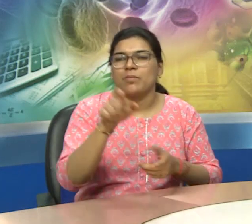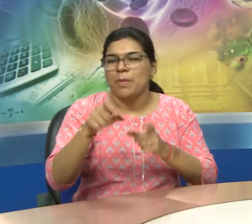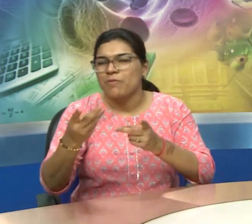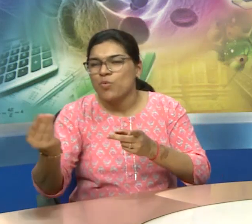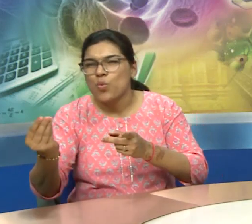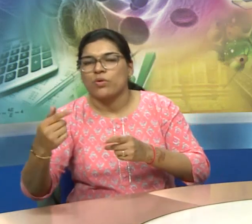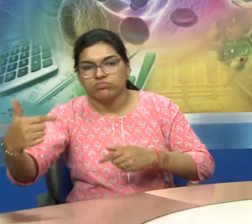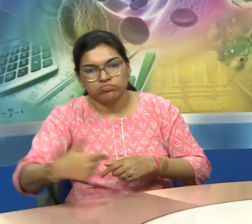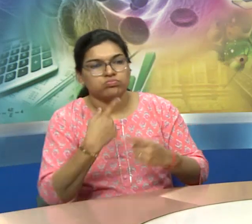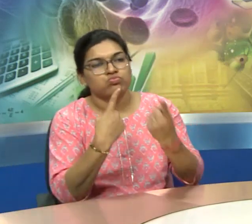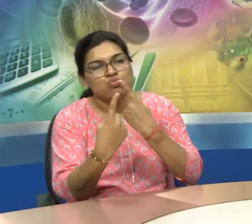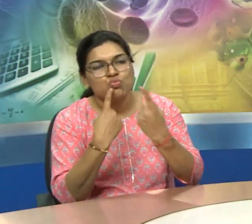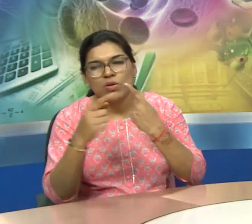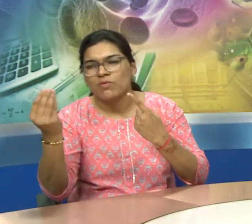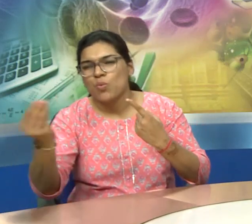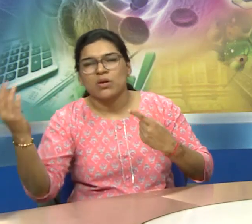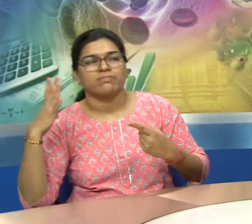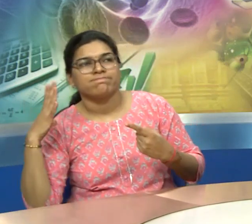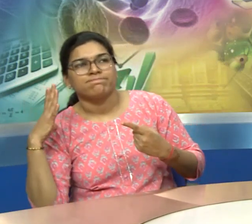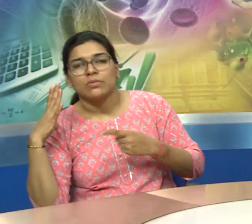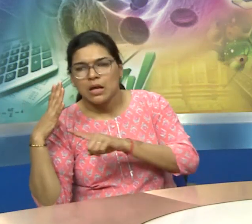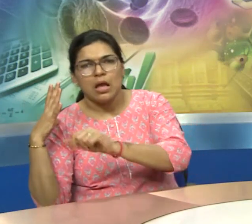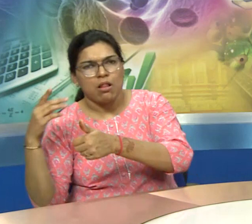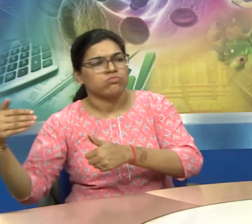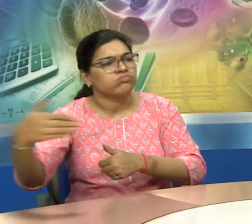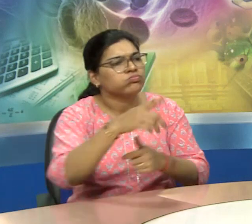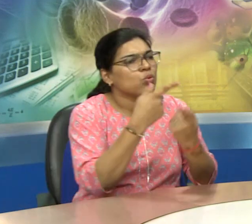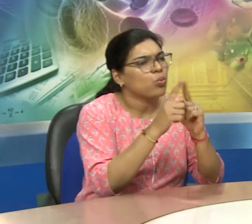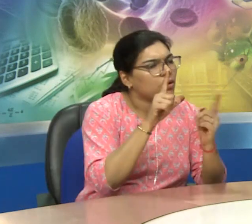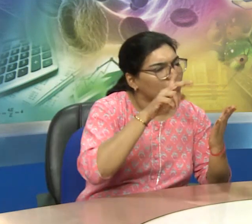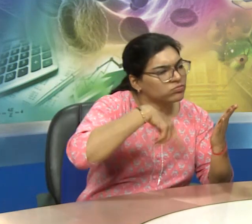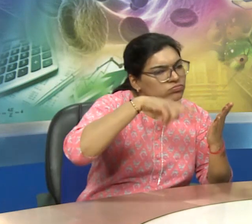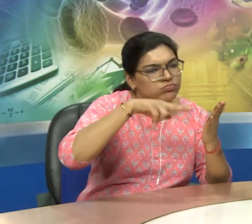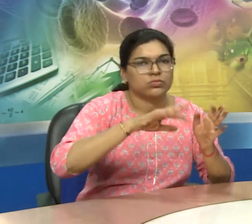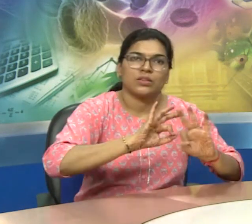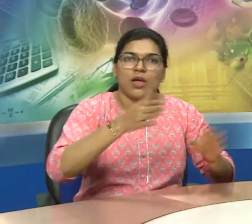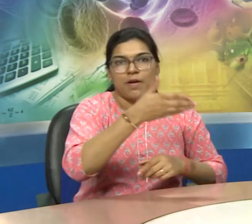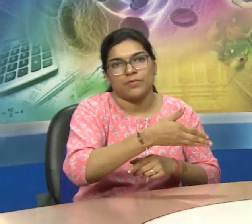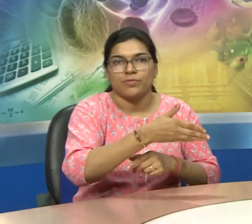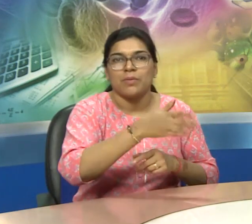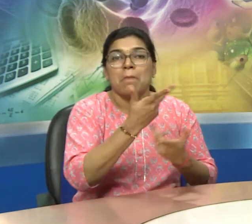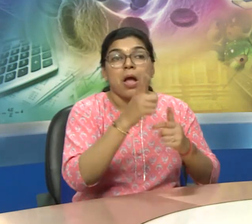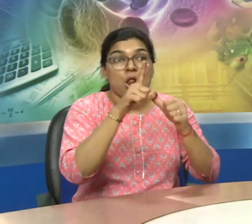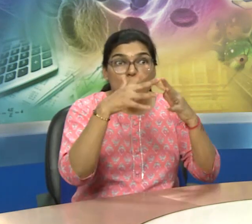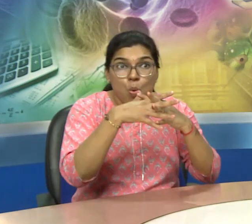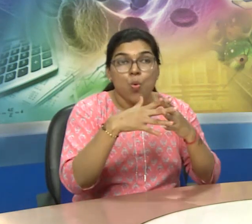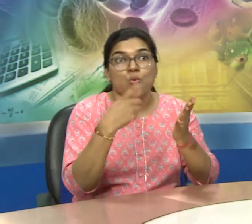library. The first one is judicial libraries. All the law related books, all the